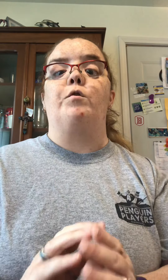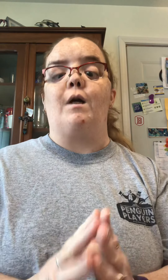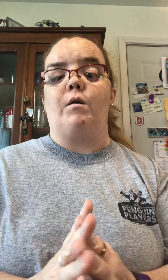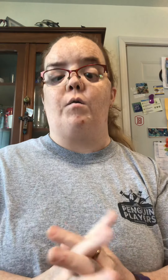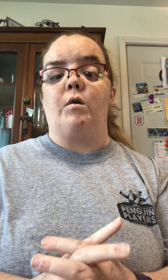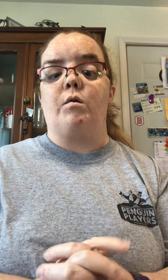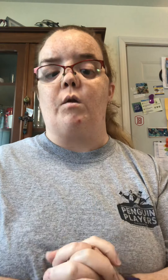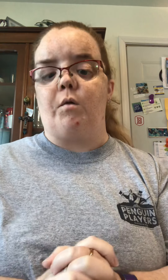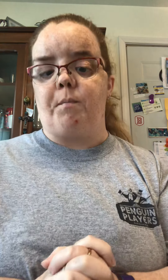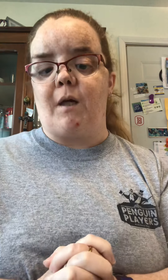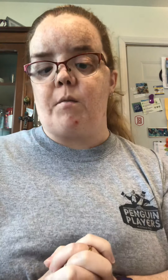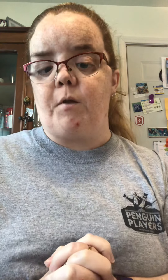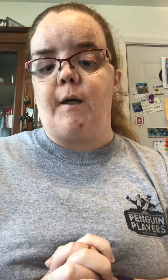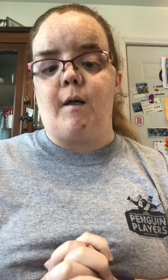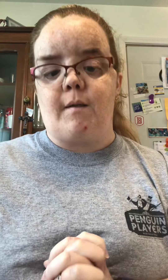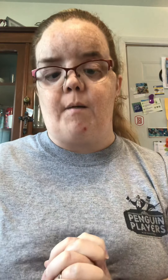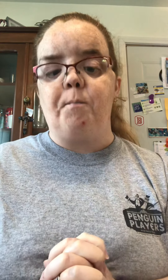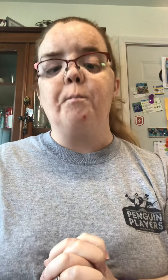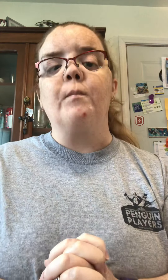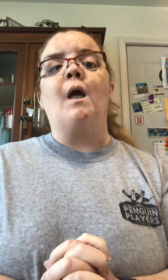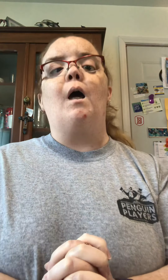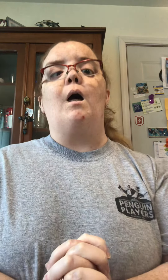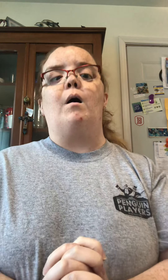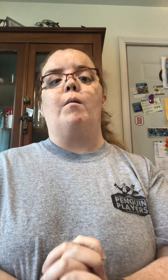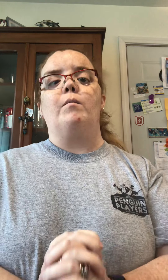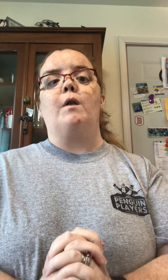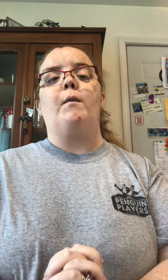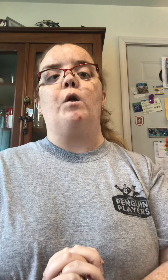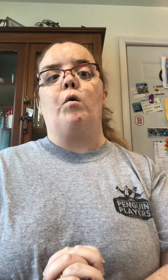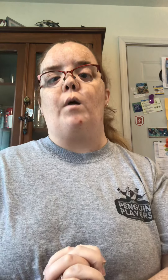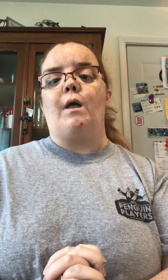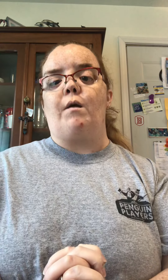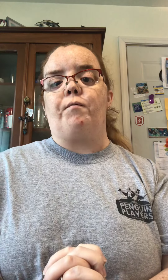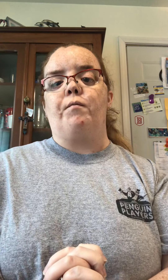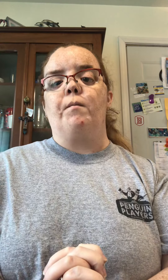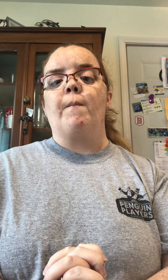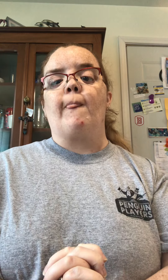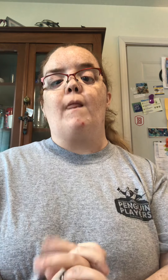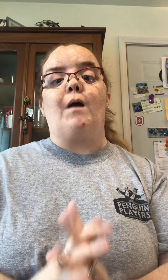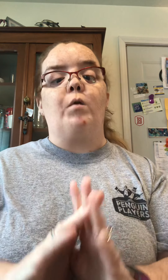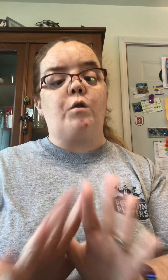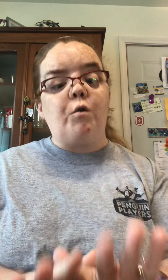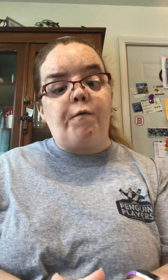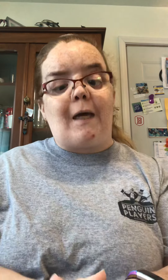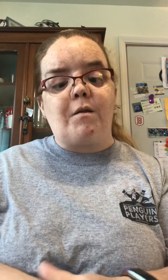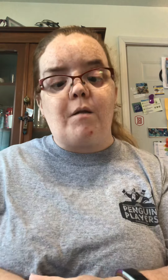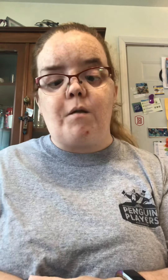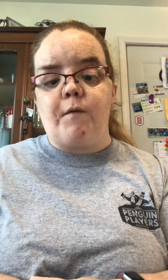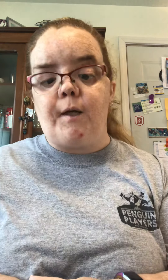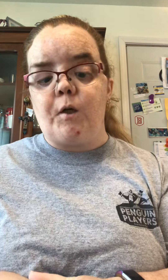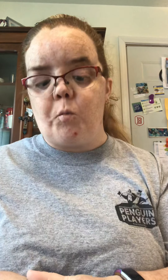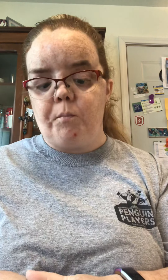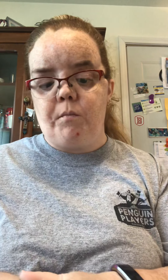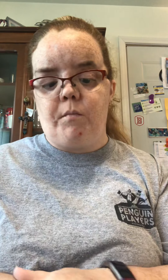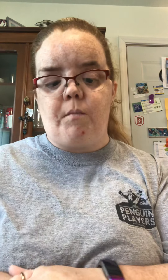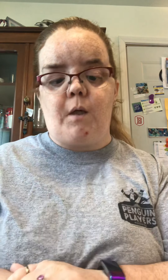to do it as slow as possible, like I said. Let me know if I went too fast in this video. because